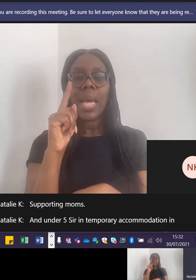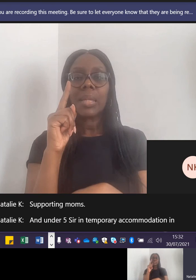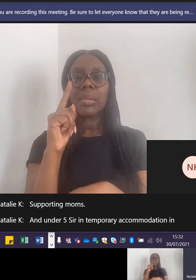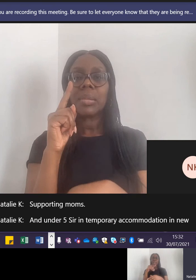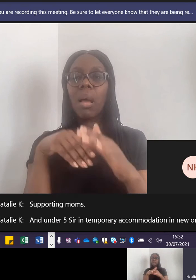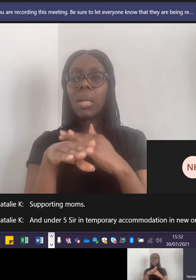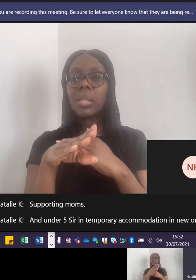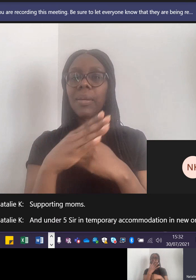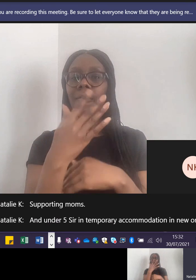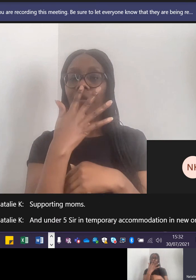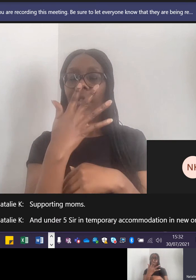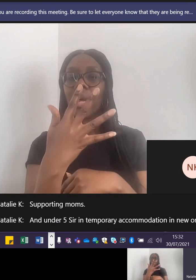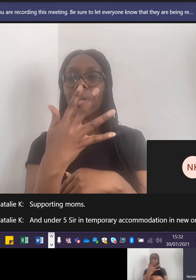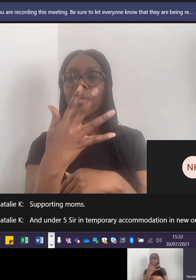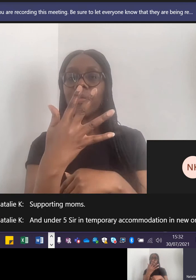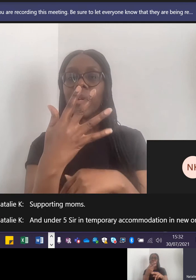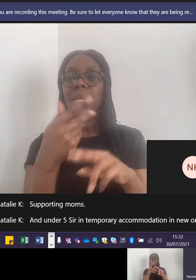Newham.